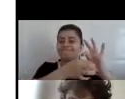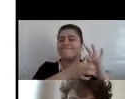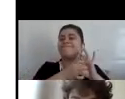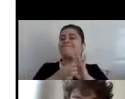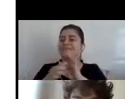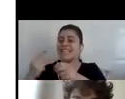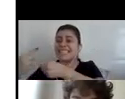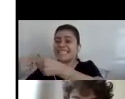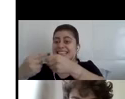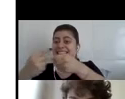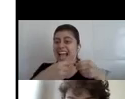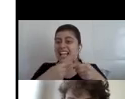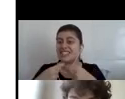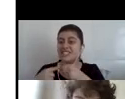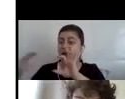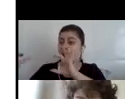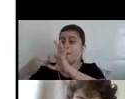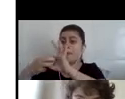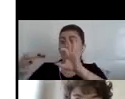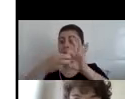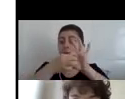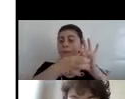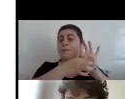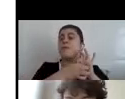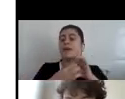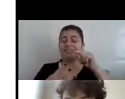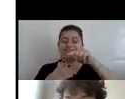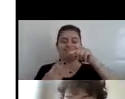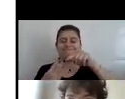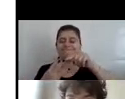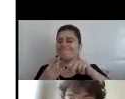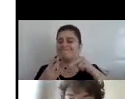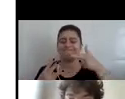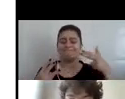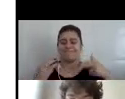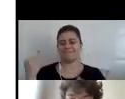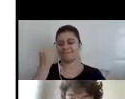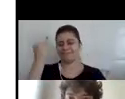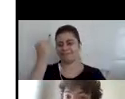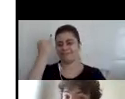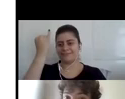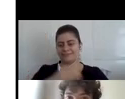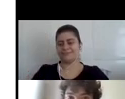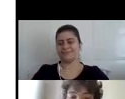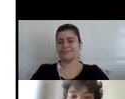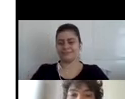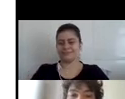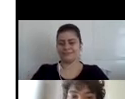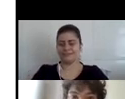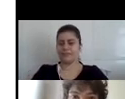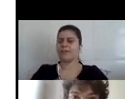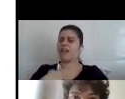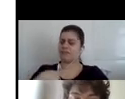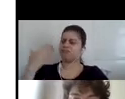regions, to guarantee access to healthy and sustainable